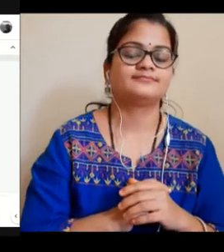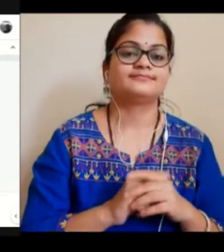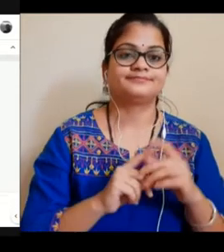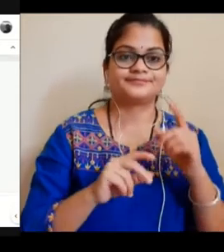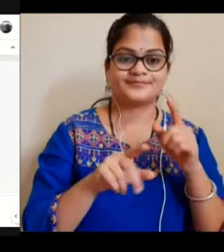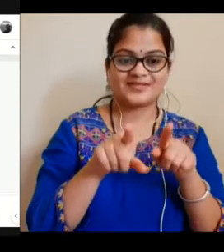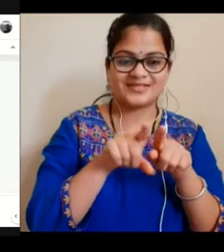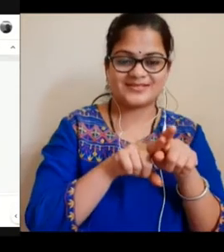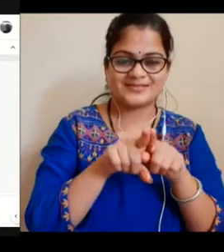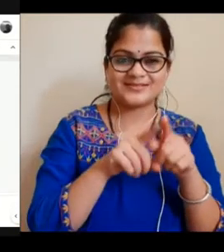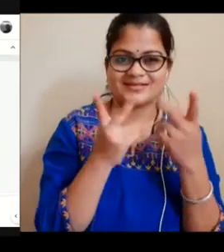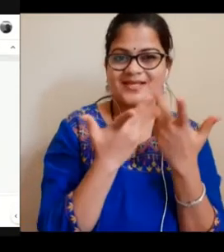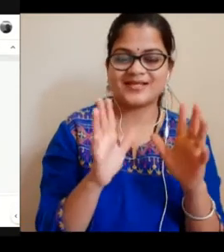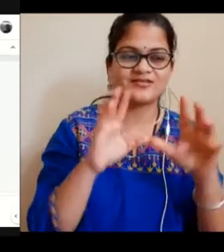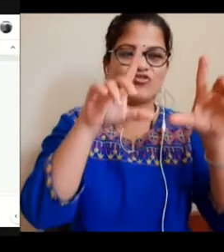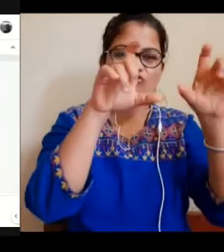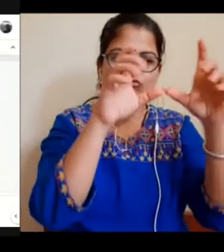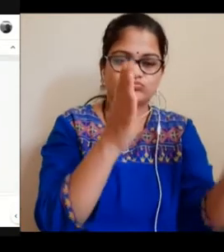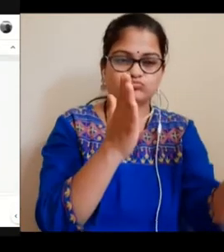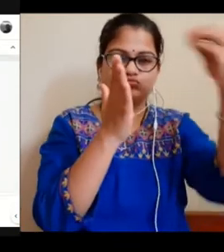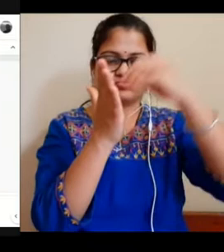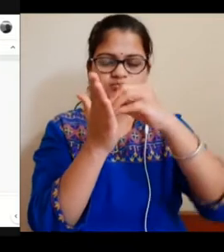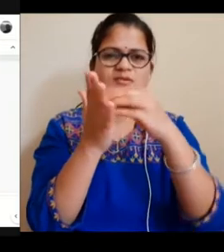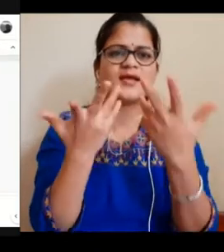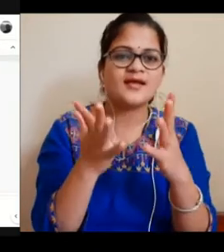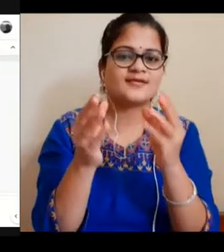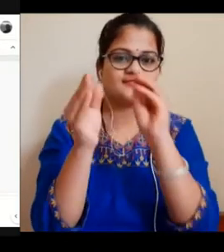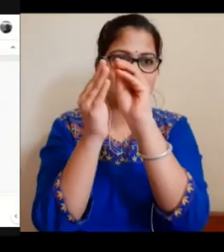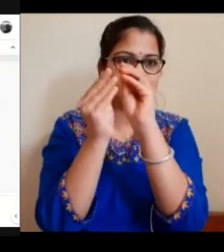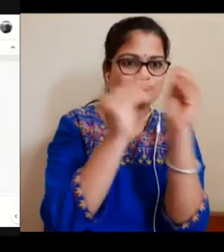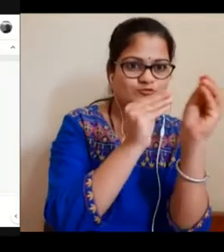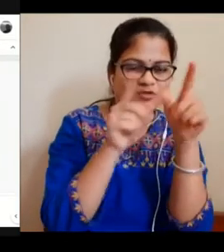If it was a normal, ordinary photo, you will be able to